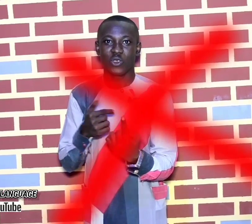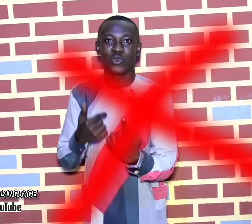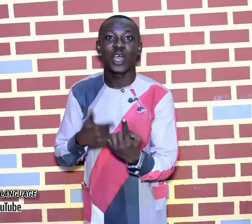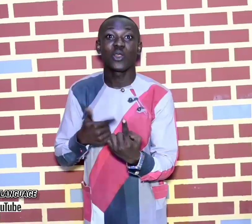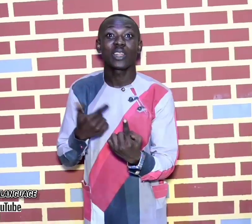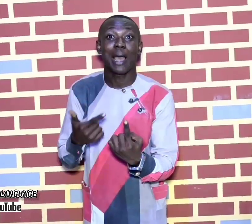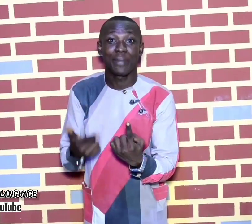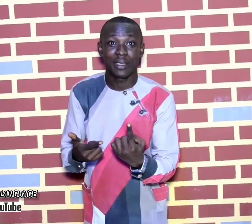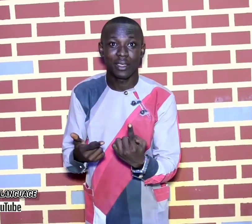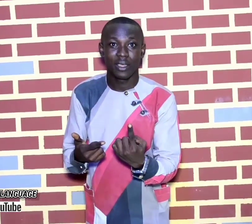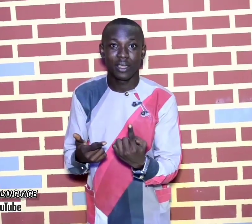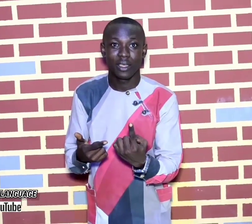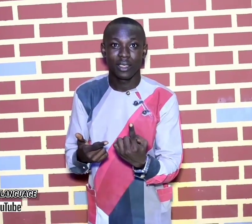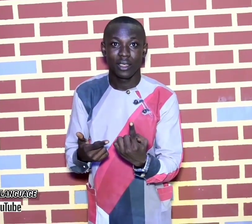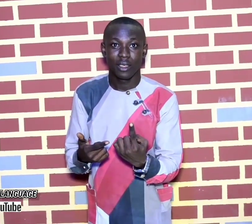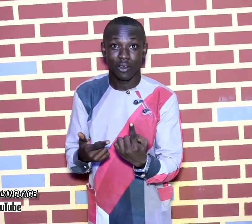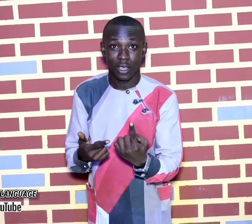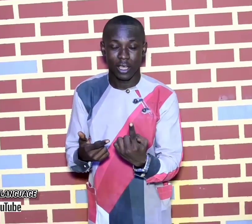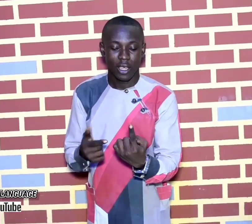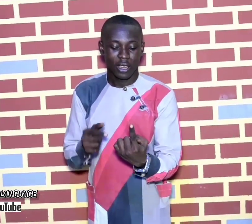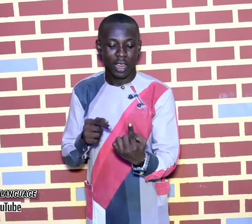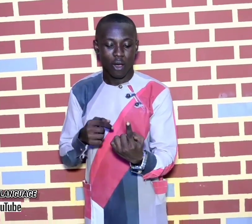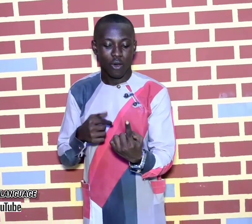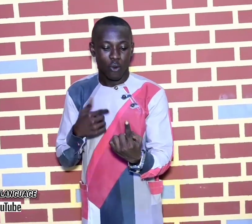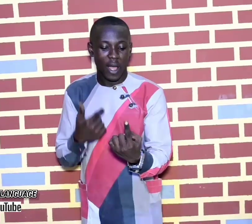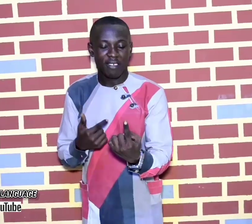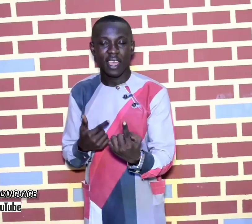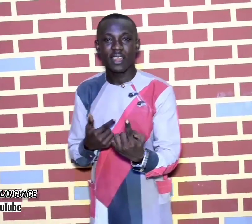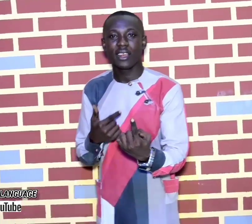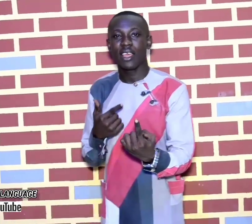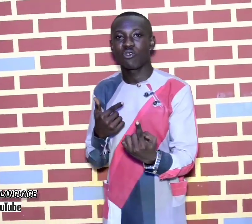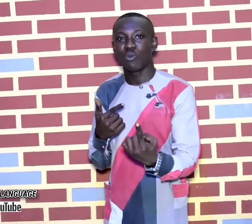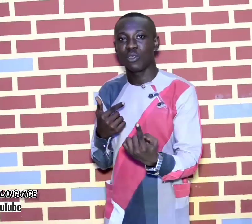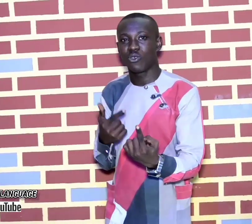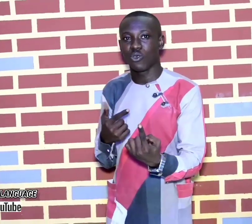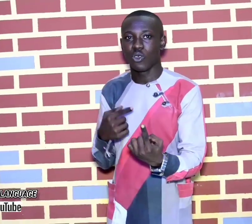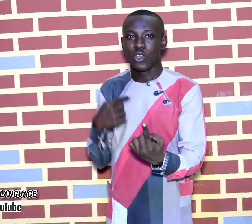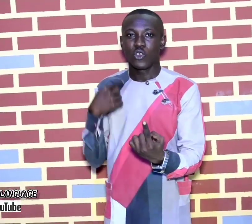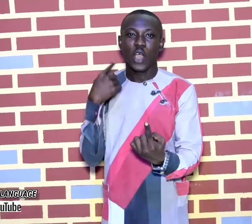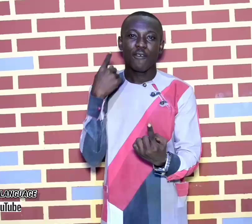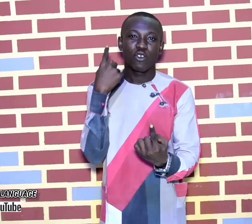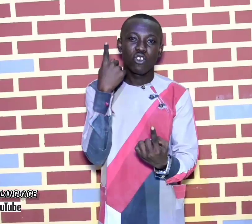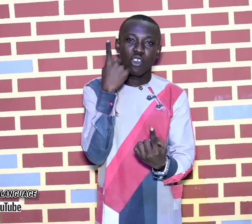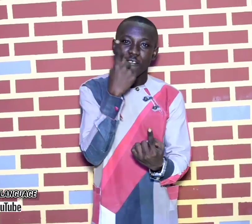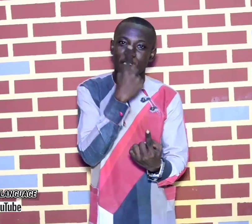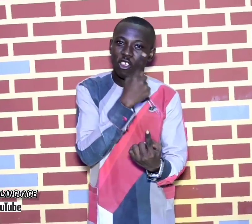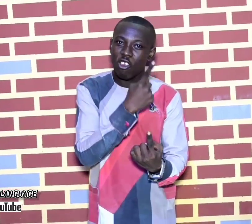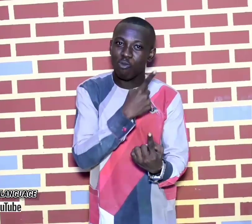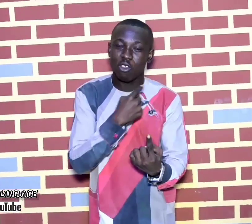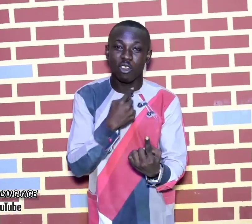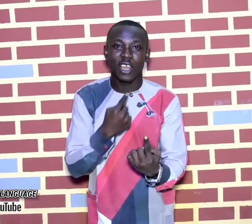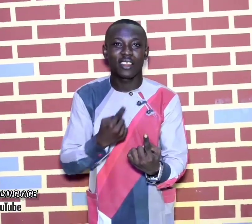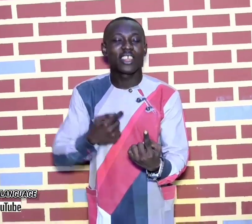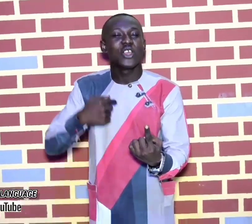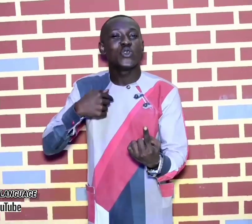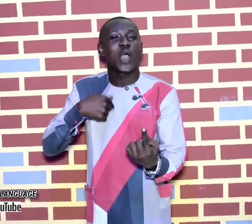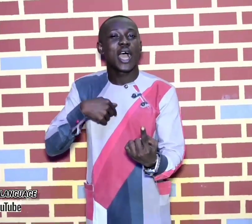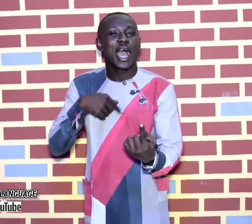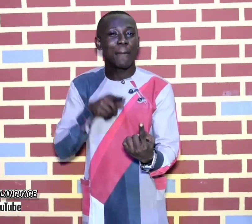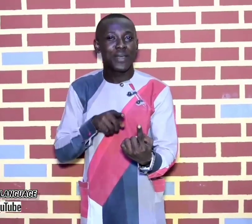You are not happy. Okay? Now, while signing nice to meet you, you have to show the facial expression that you are happy